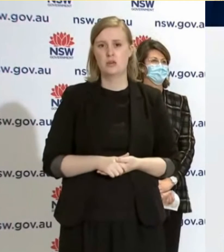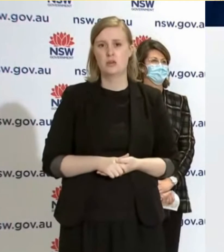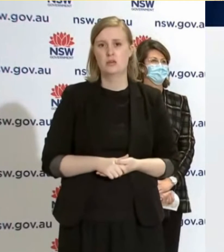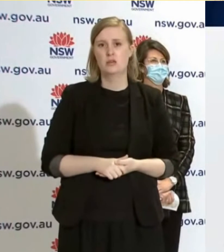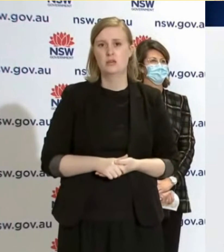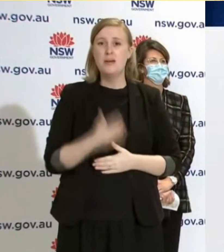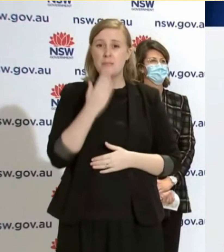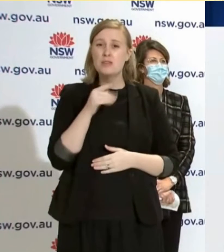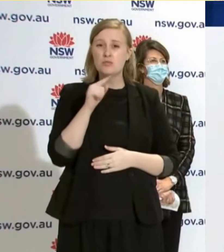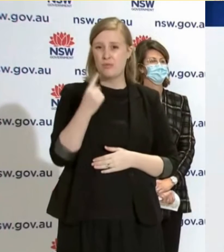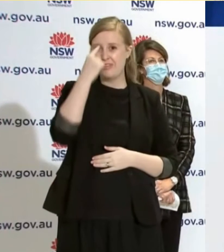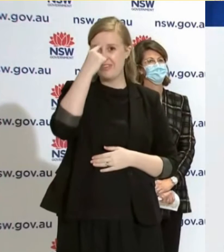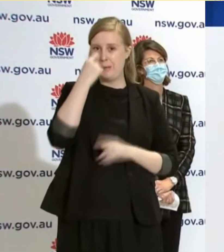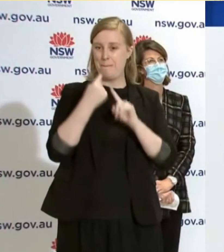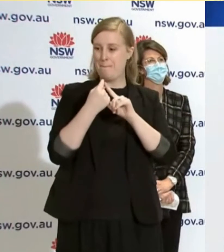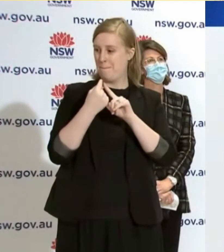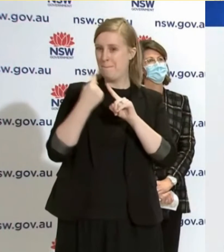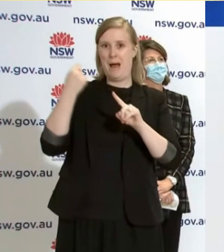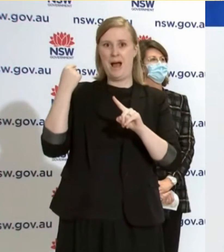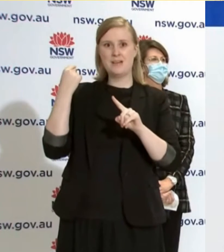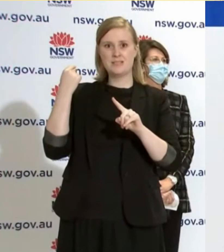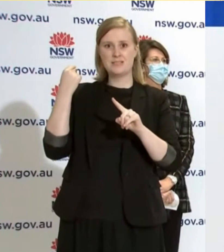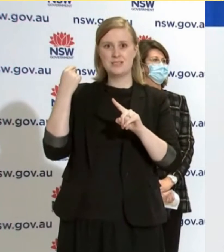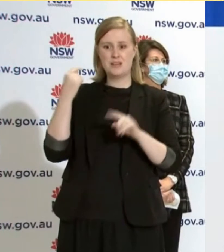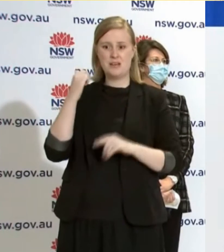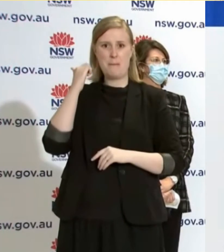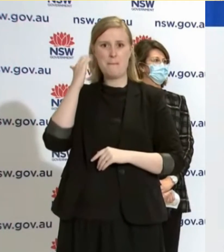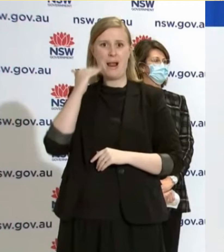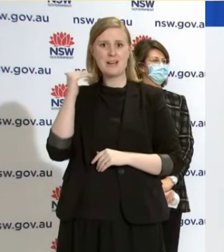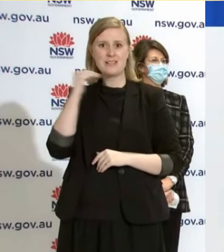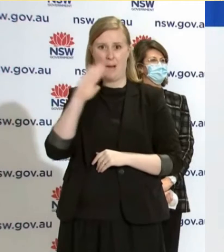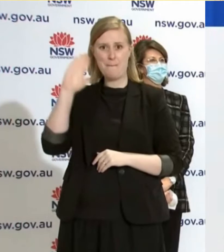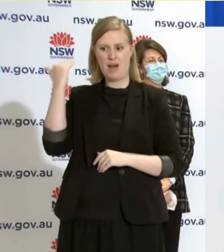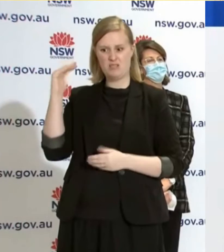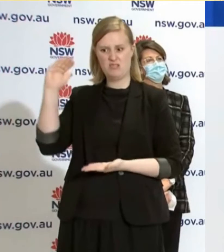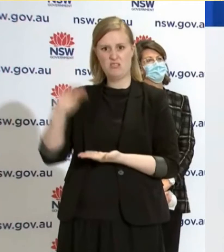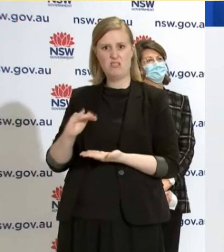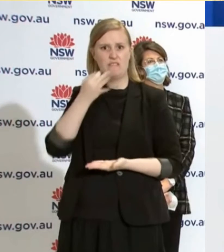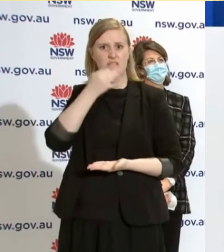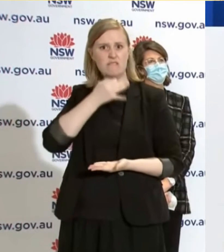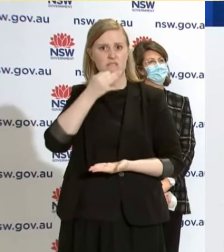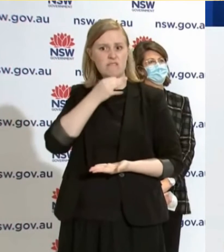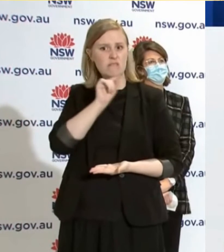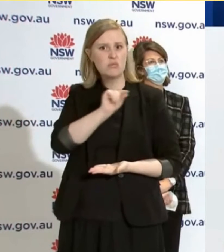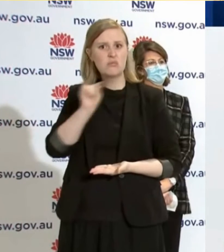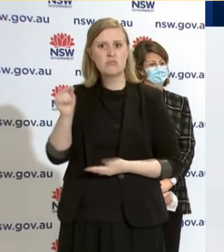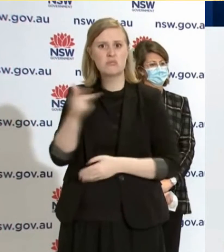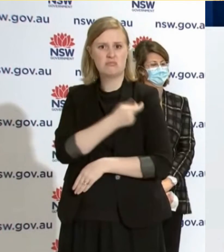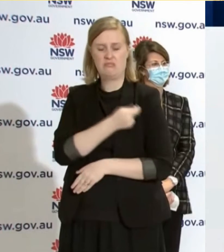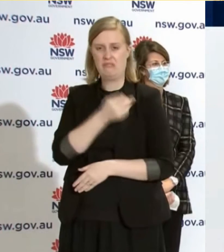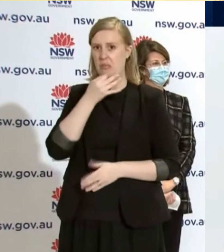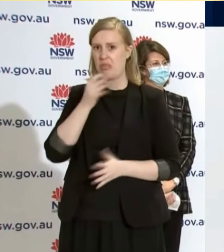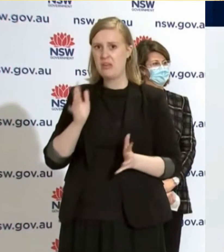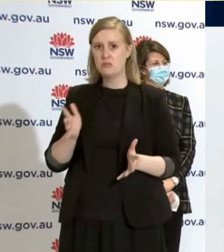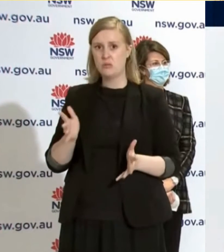where we were and where we are. The fact that we've got Blacktown at such a high level, There's room to move. I would like to